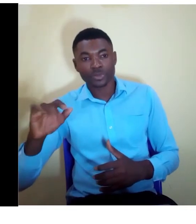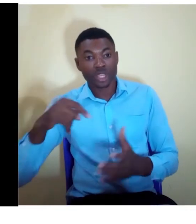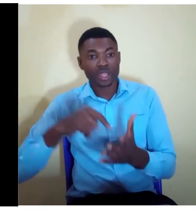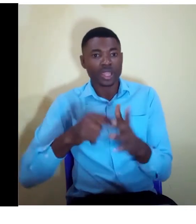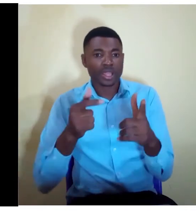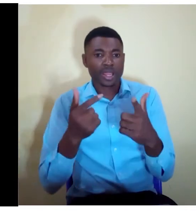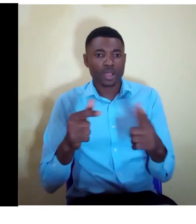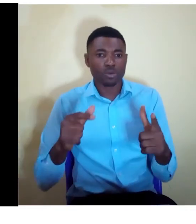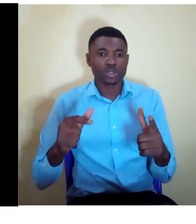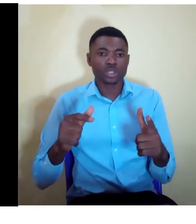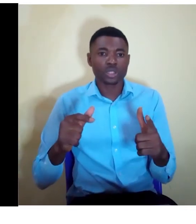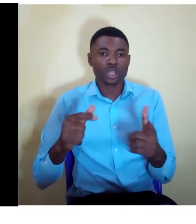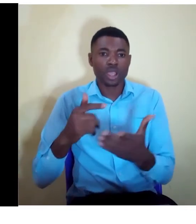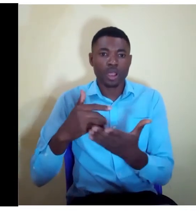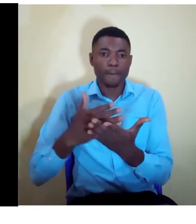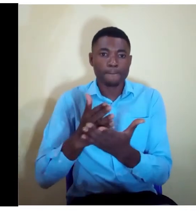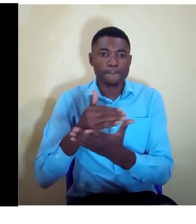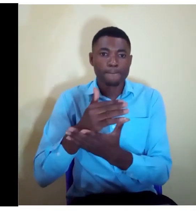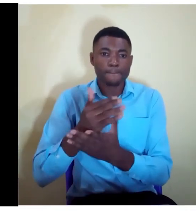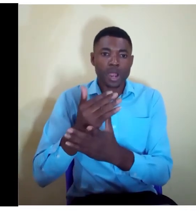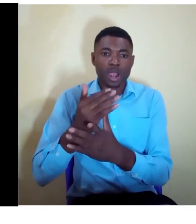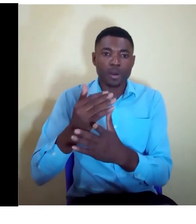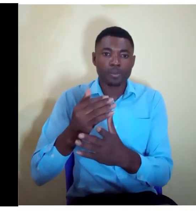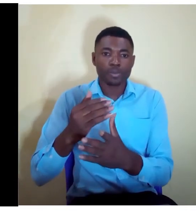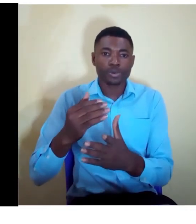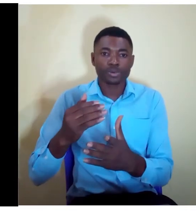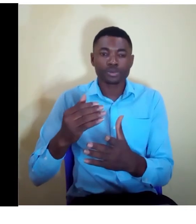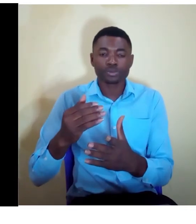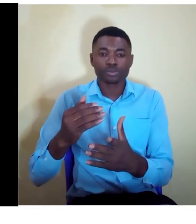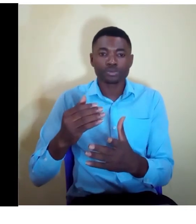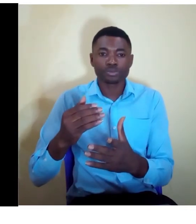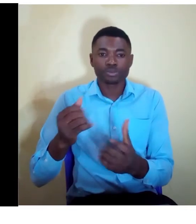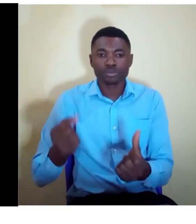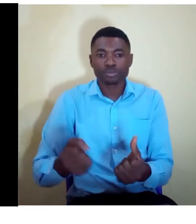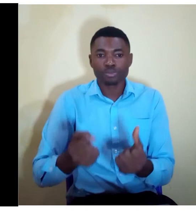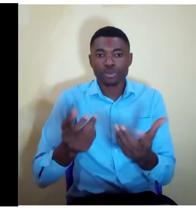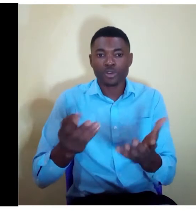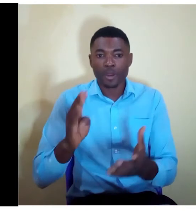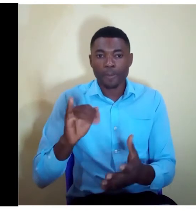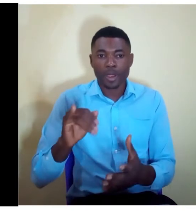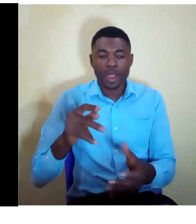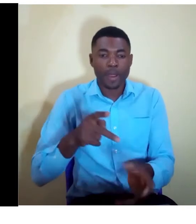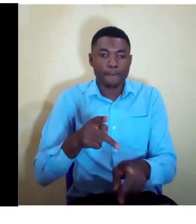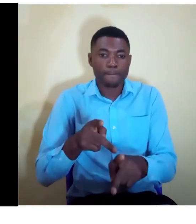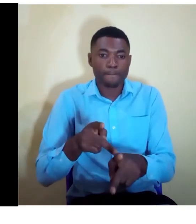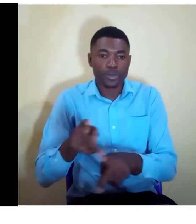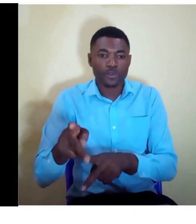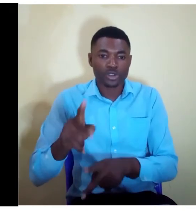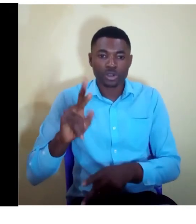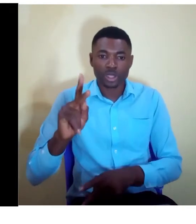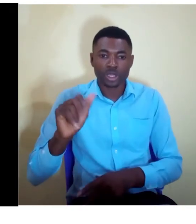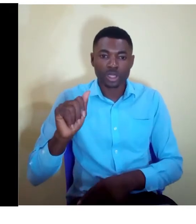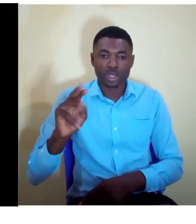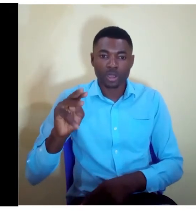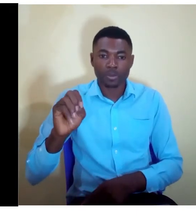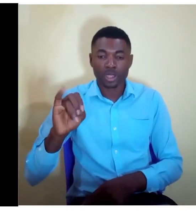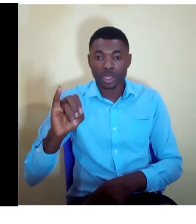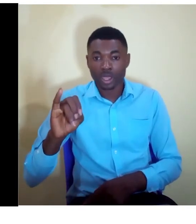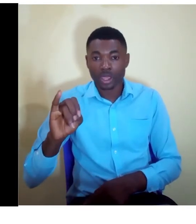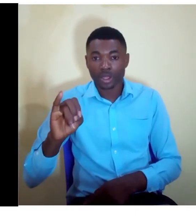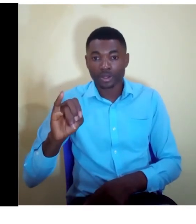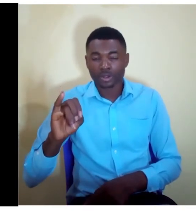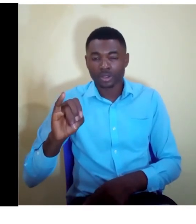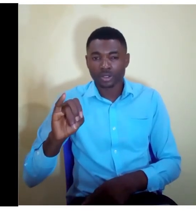This linguistic map provided by Professor Kamei, who is a linguist